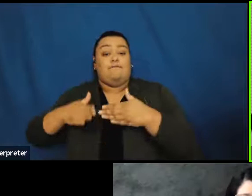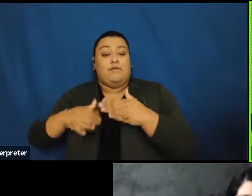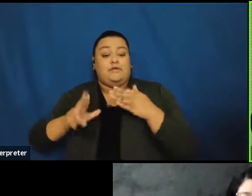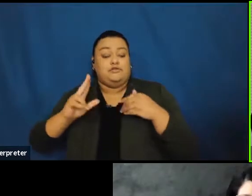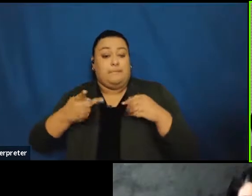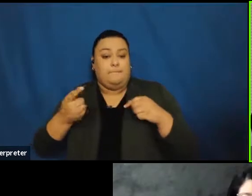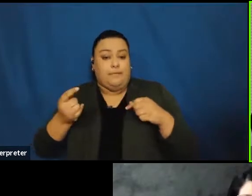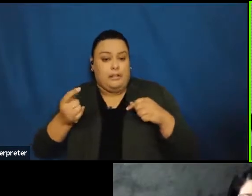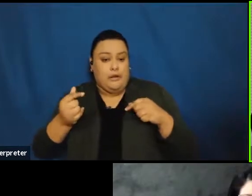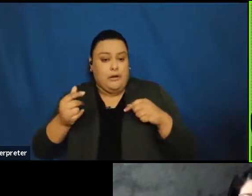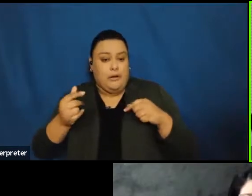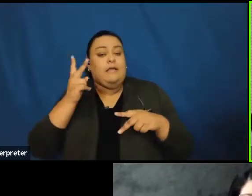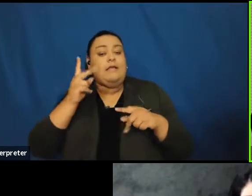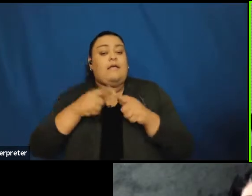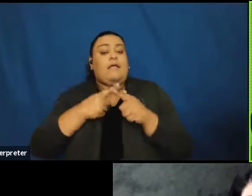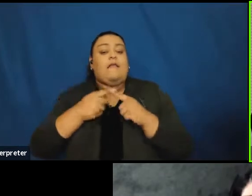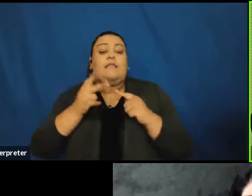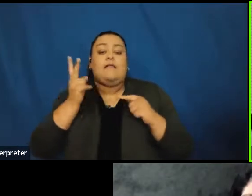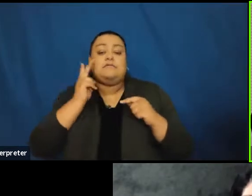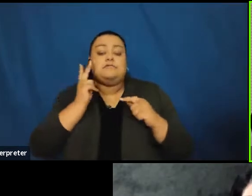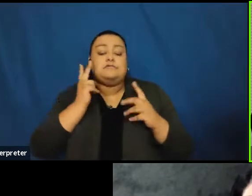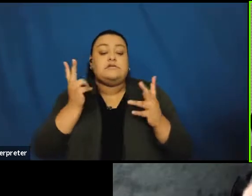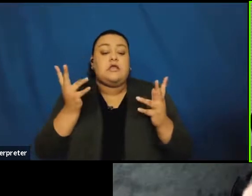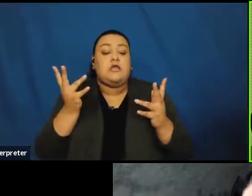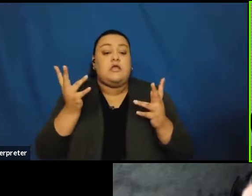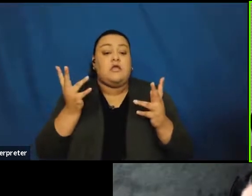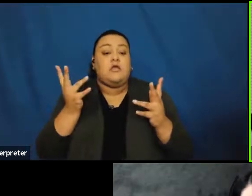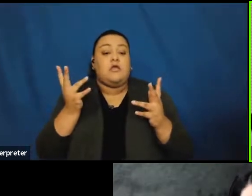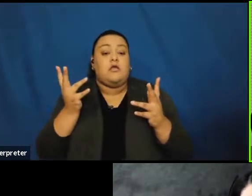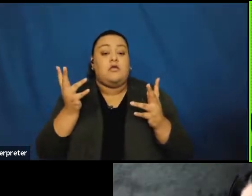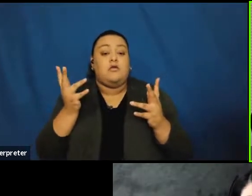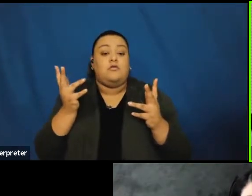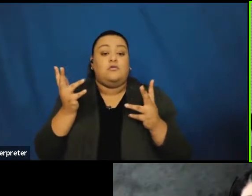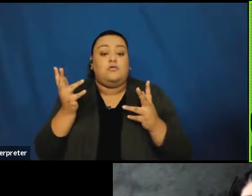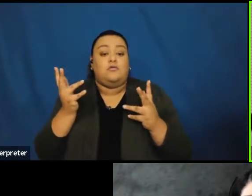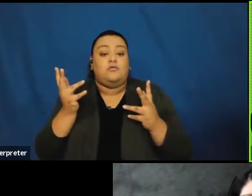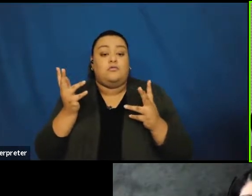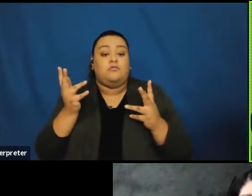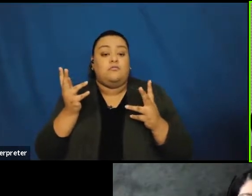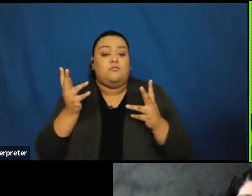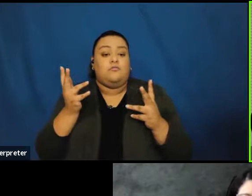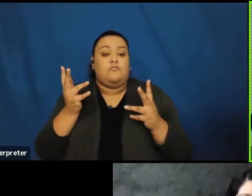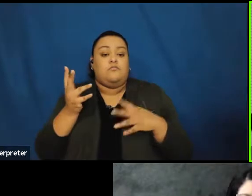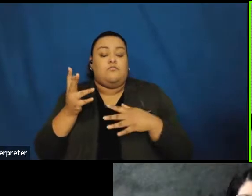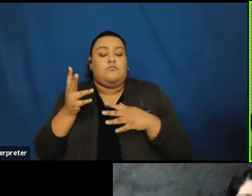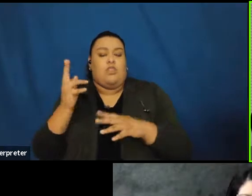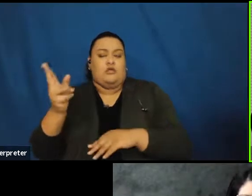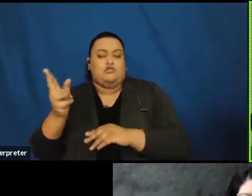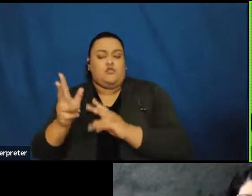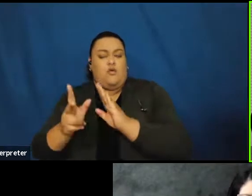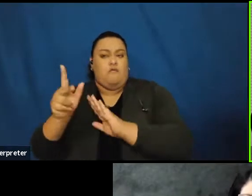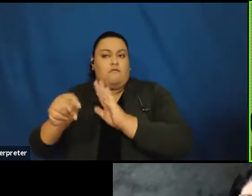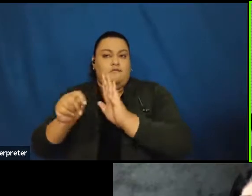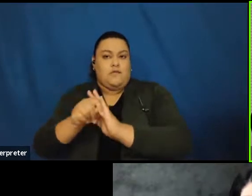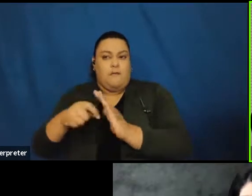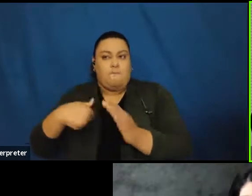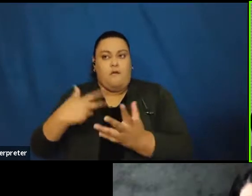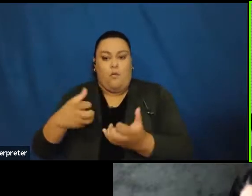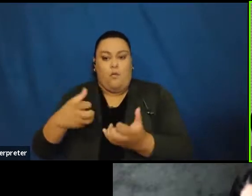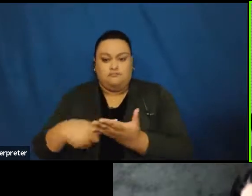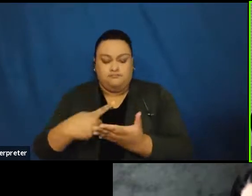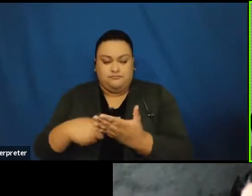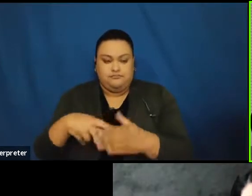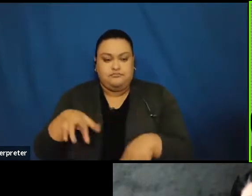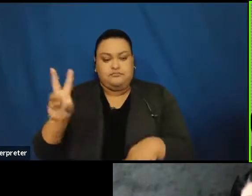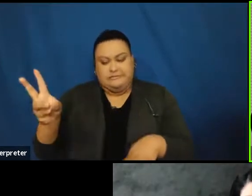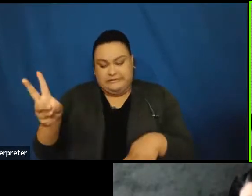idea of what kind of 60s, the historical period that it was. And we were able to, as